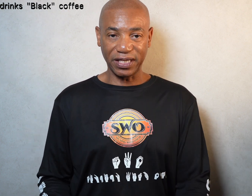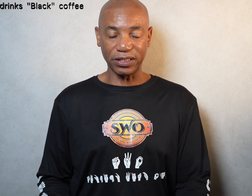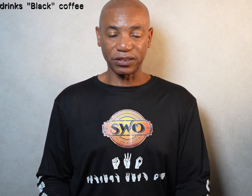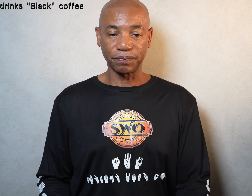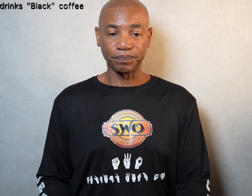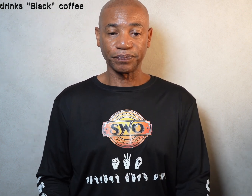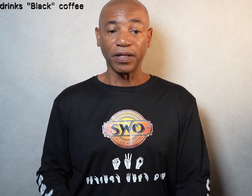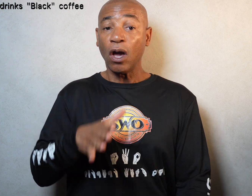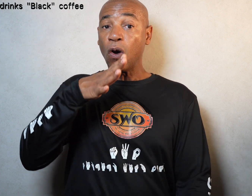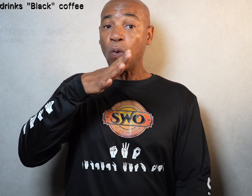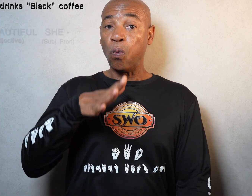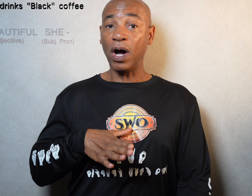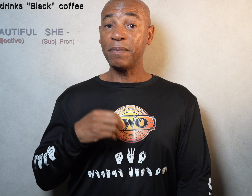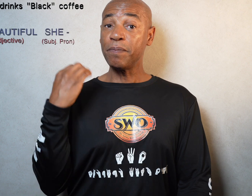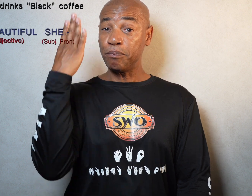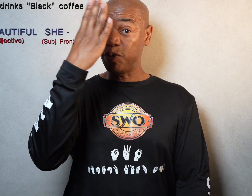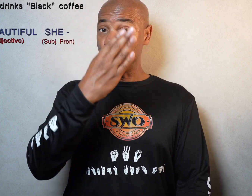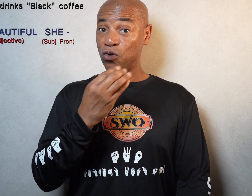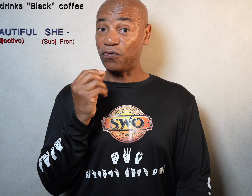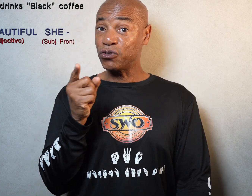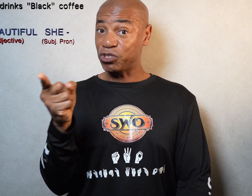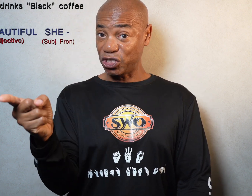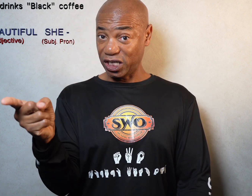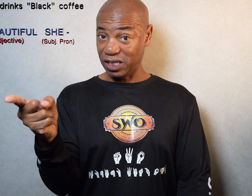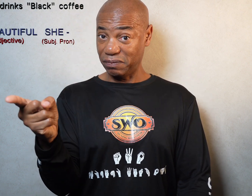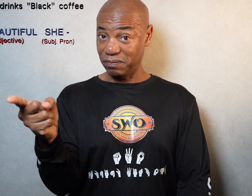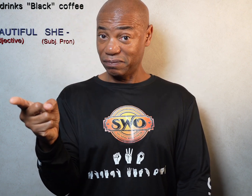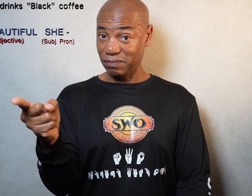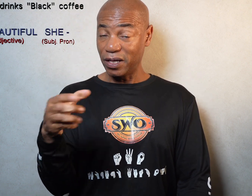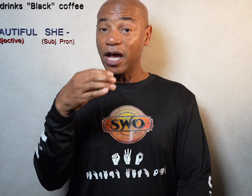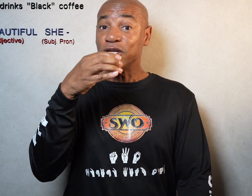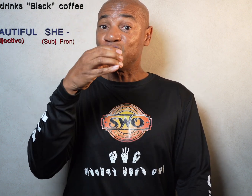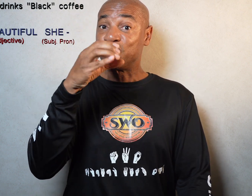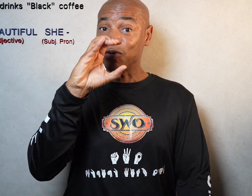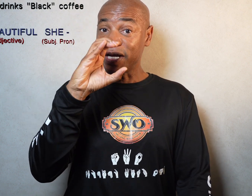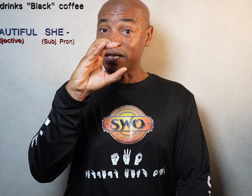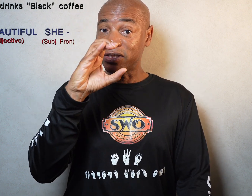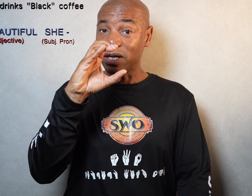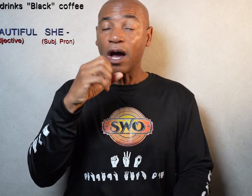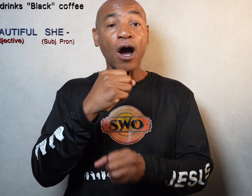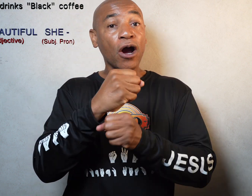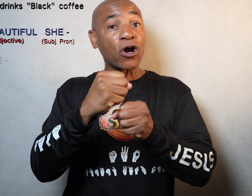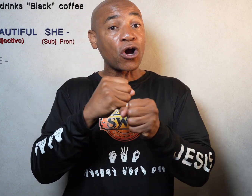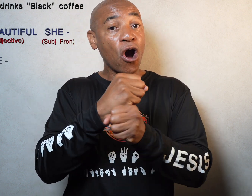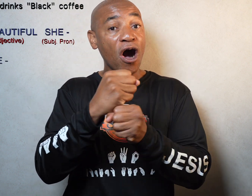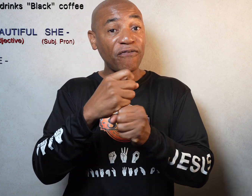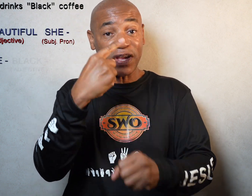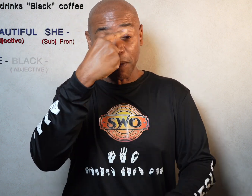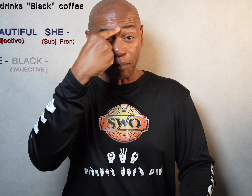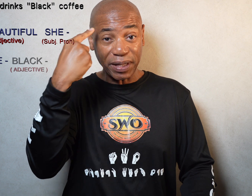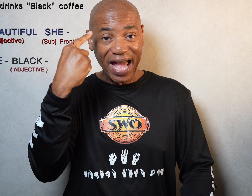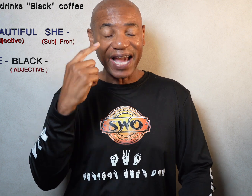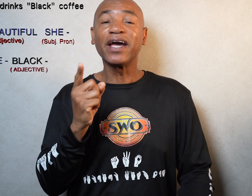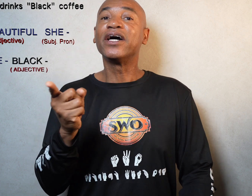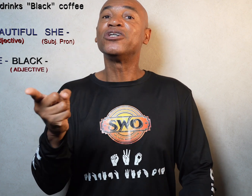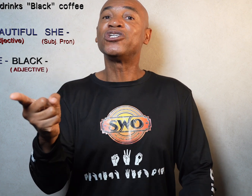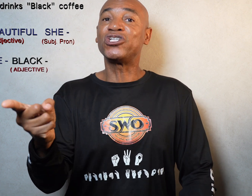this. Woman, beautiful, she, drinks coffee, black,